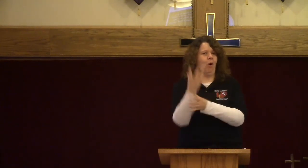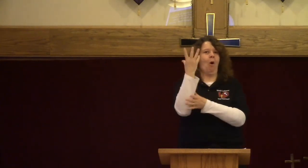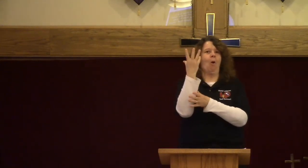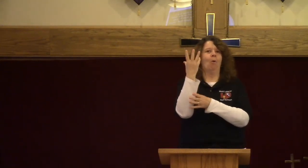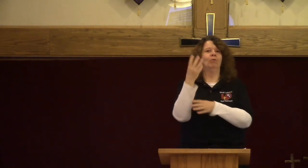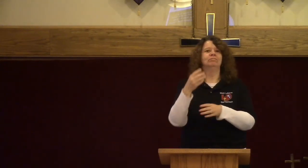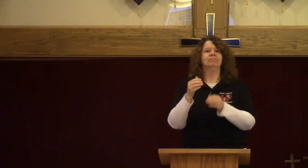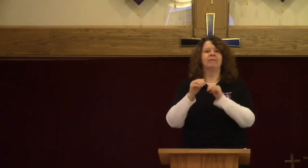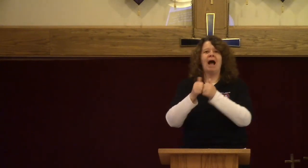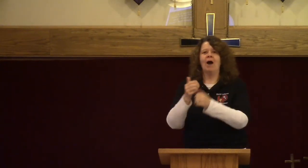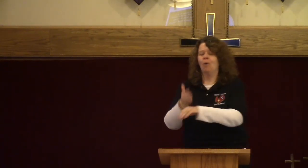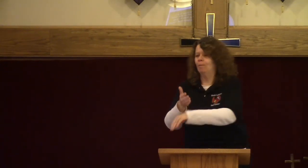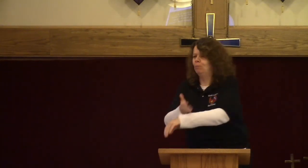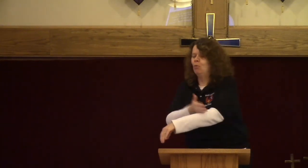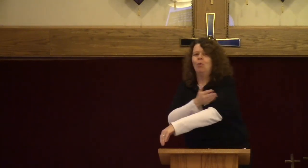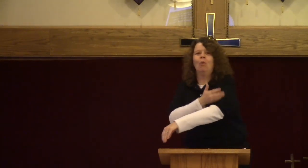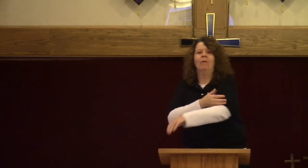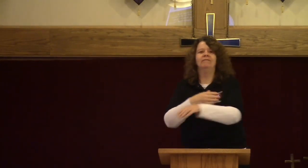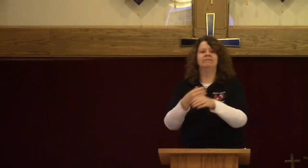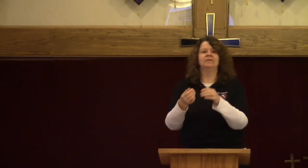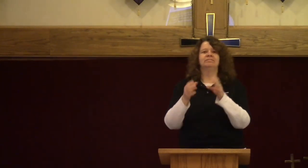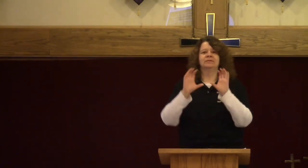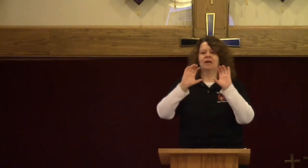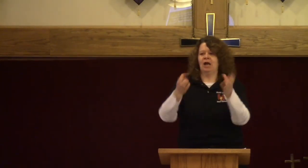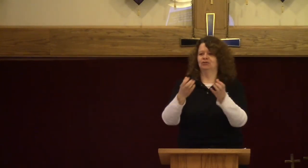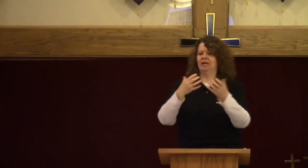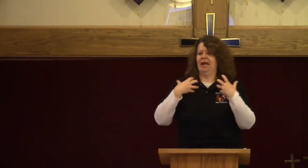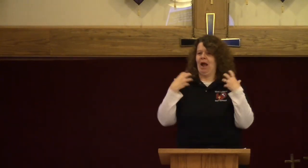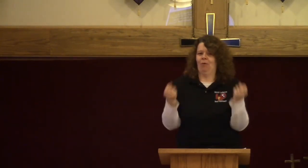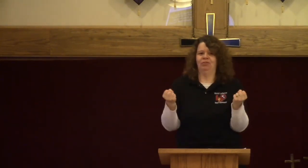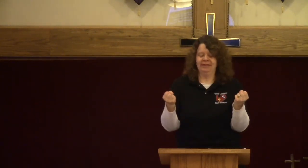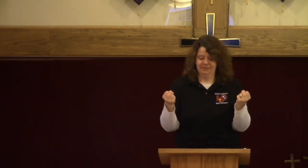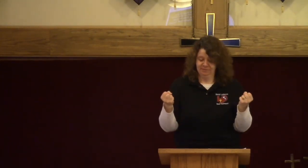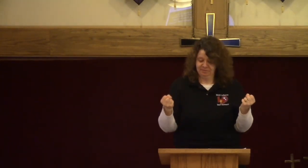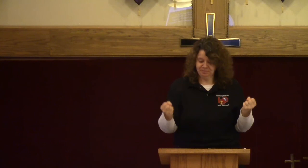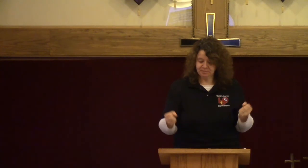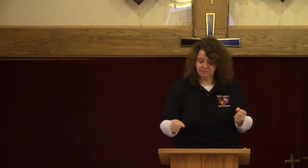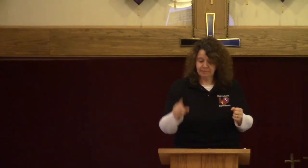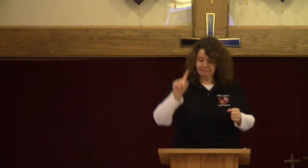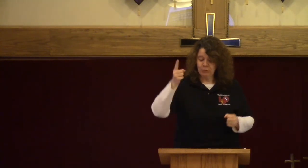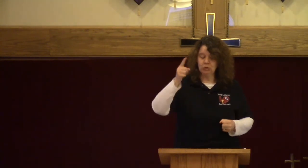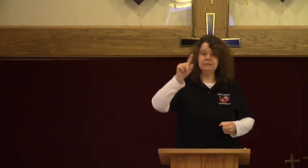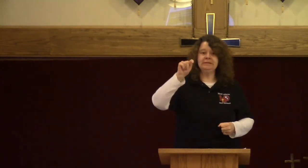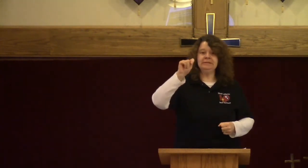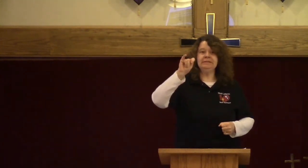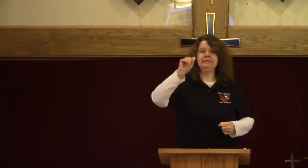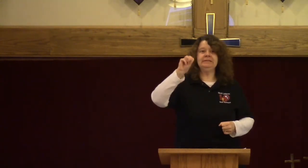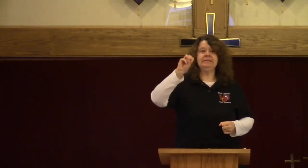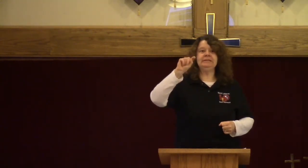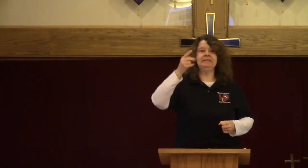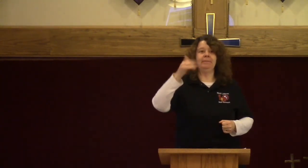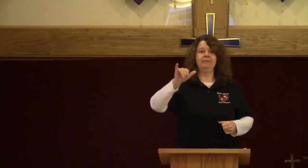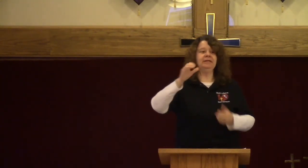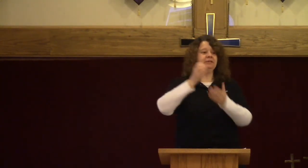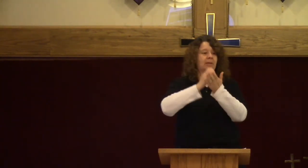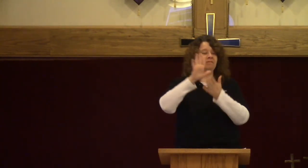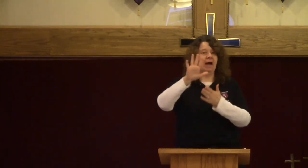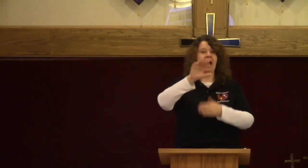grow also. But also to improve the congregational health. We need to. Yeah. For example, from 1 Timothy